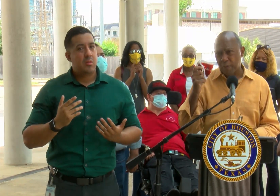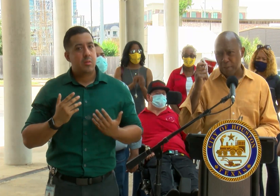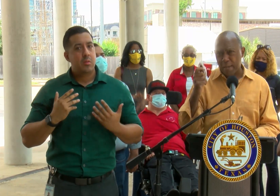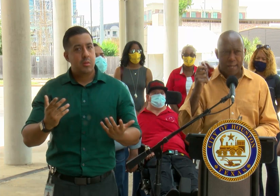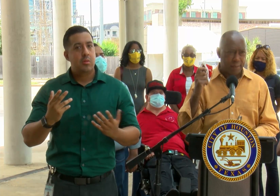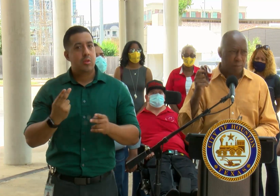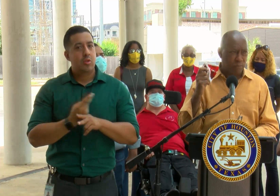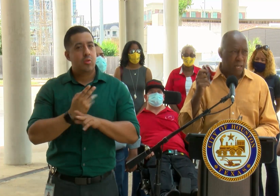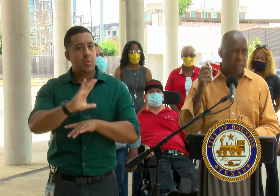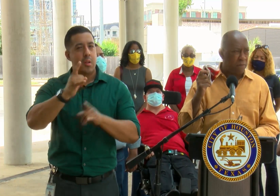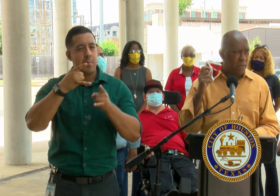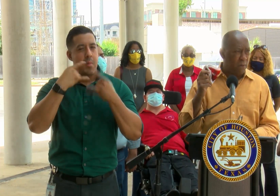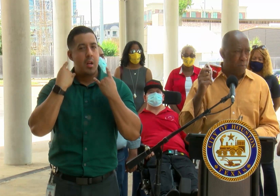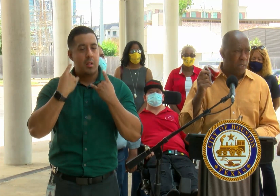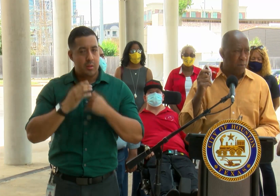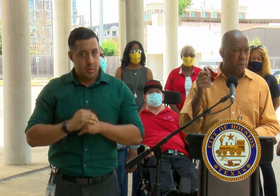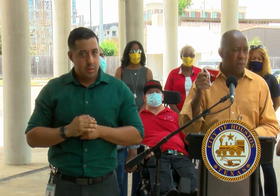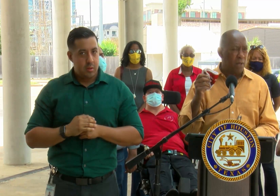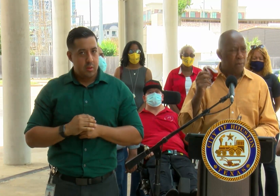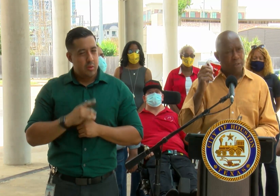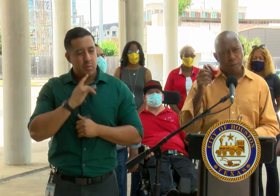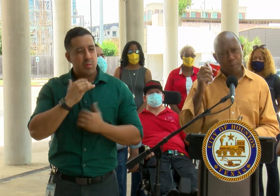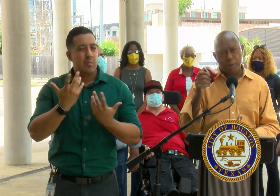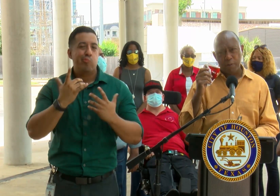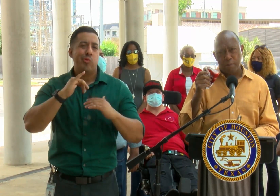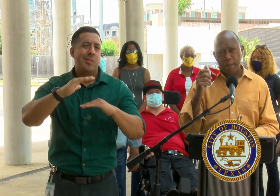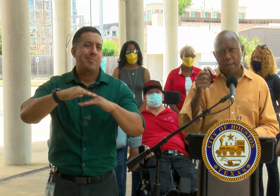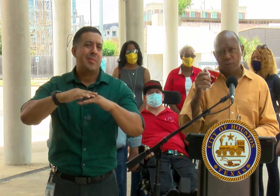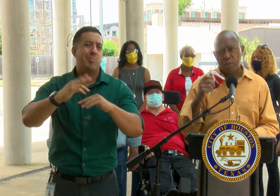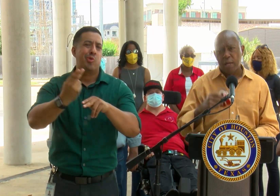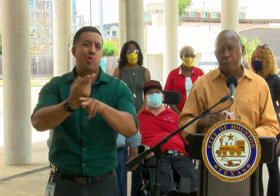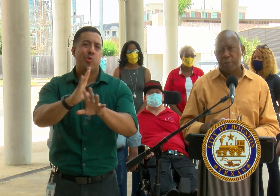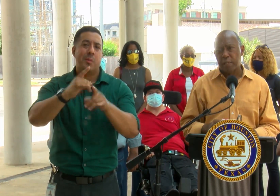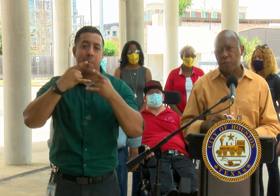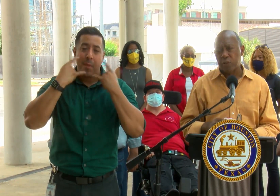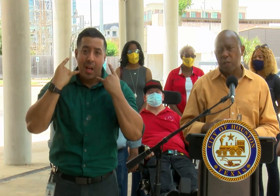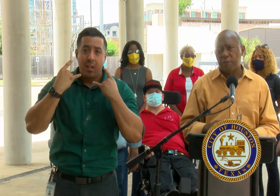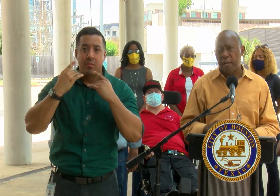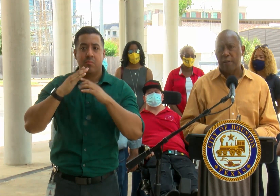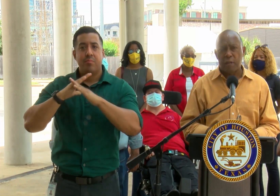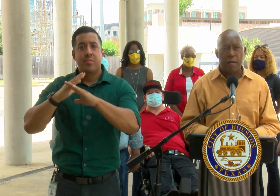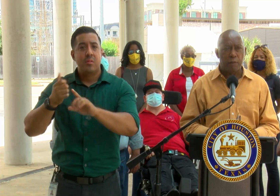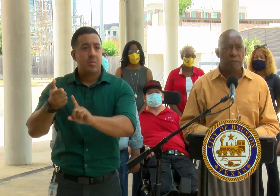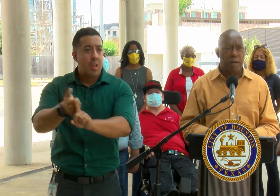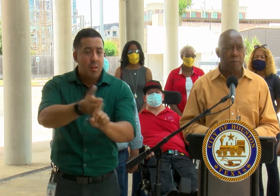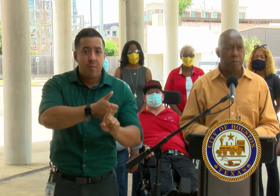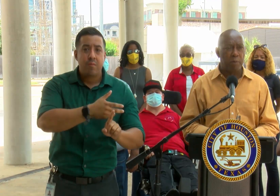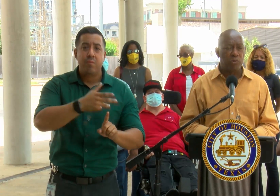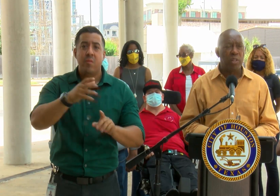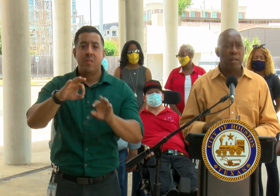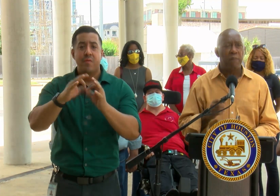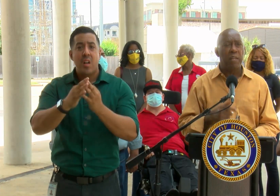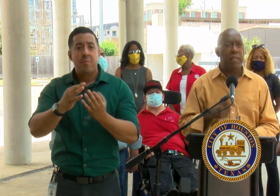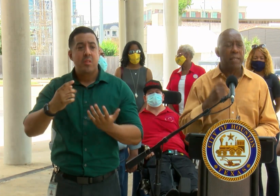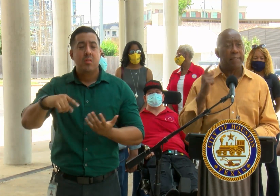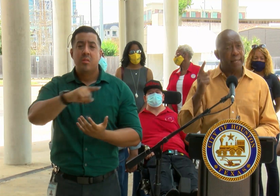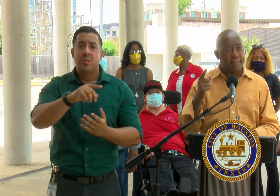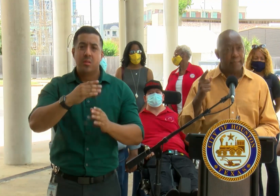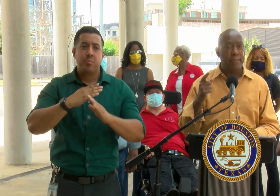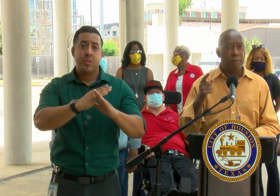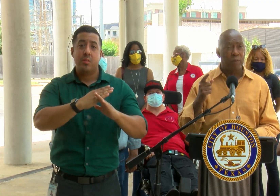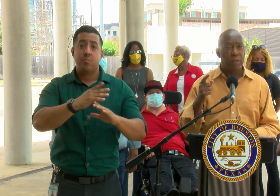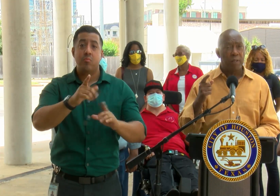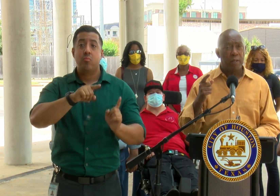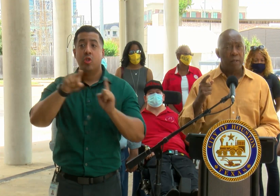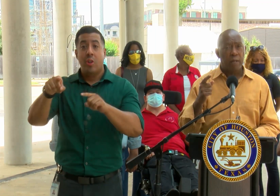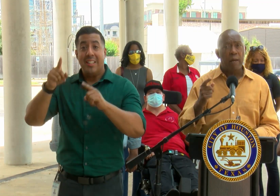put on their mask. At the very minimum, put on your mask and protect yourself and your family members, and then get